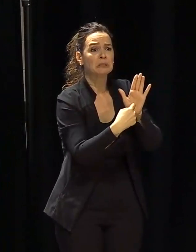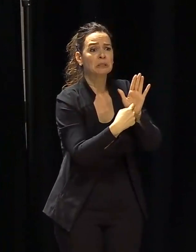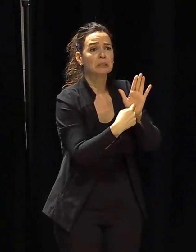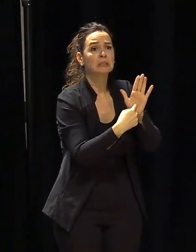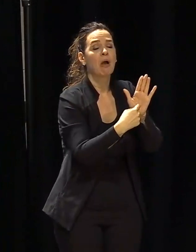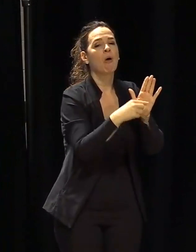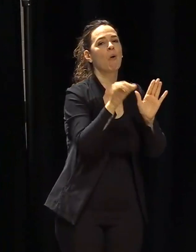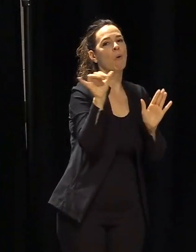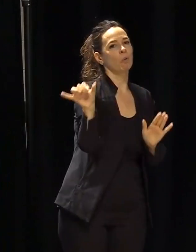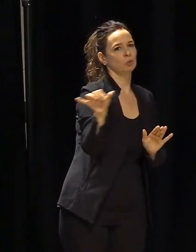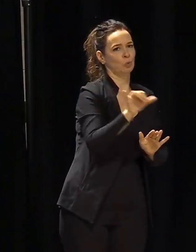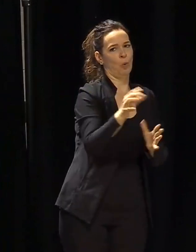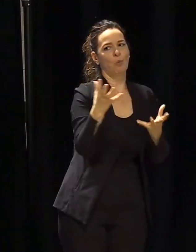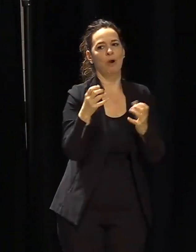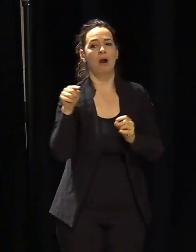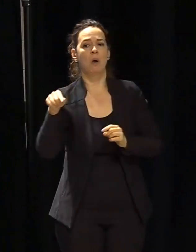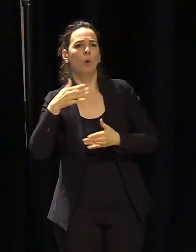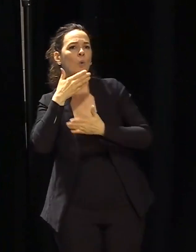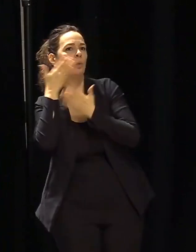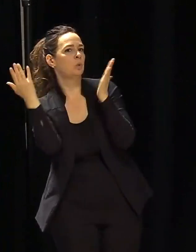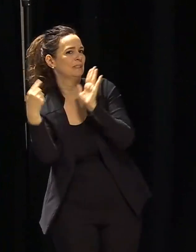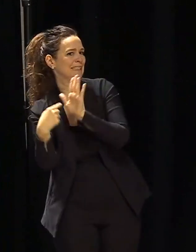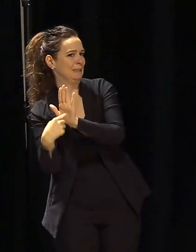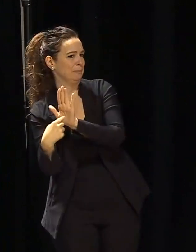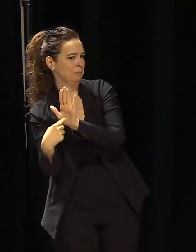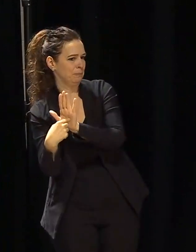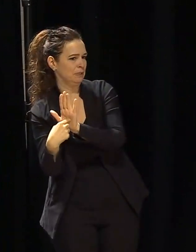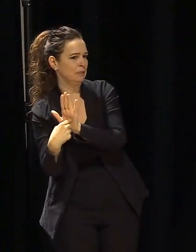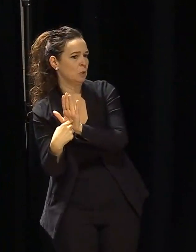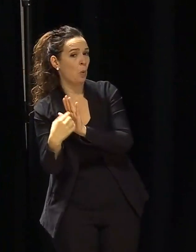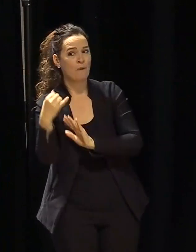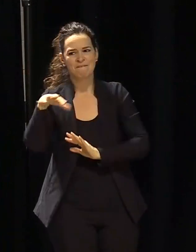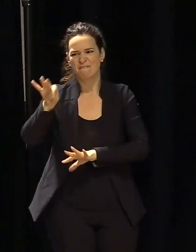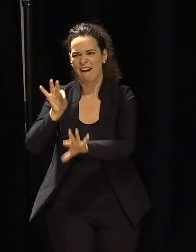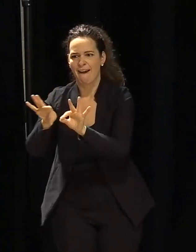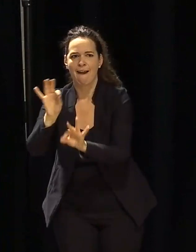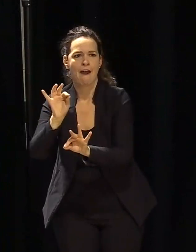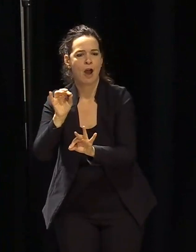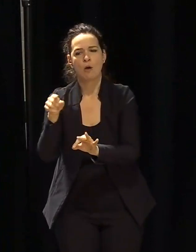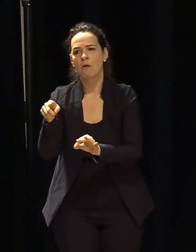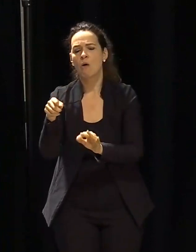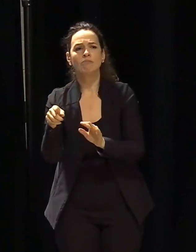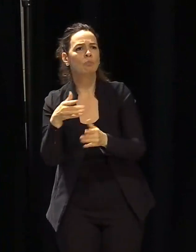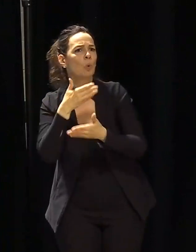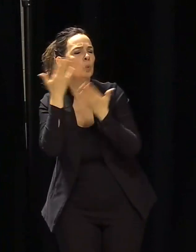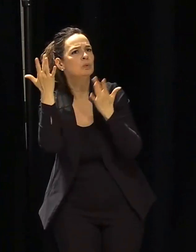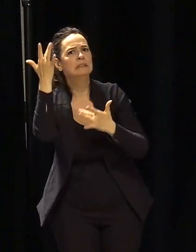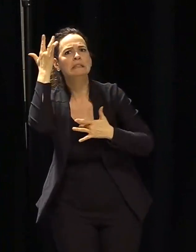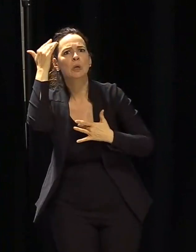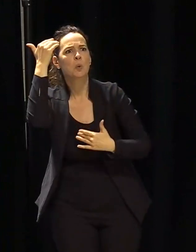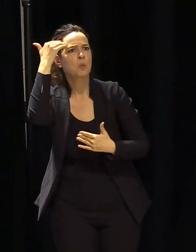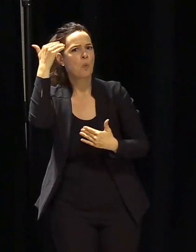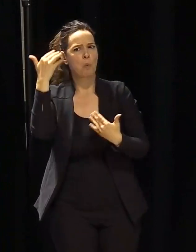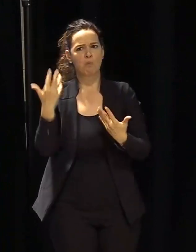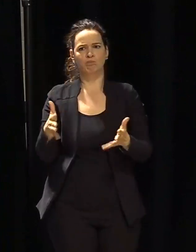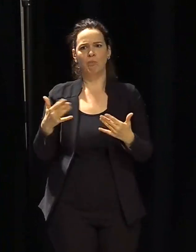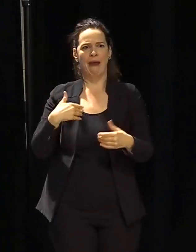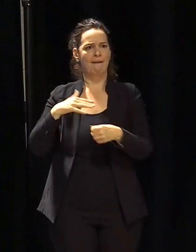that's how we'll find the virus. Everybody gets stuck on the number of new cases each